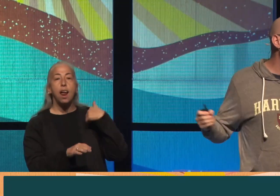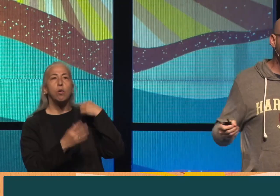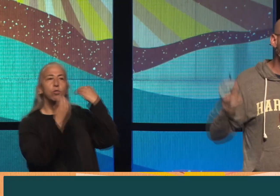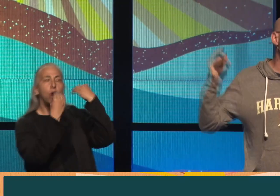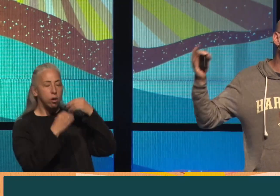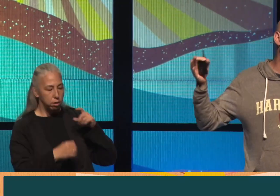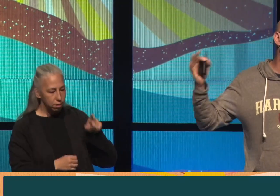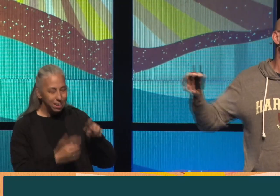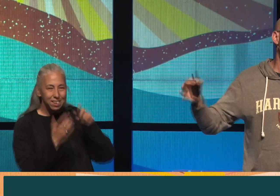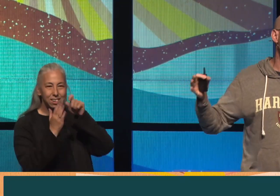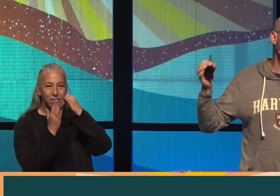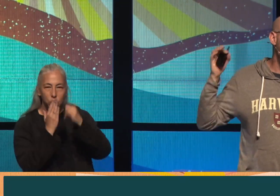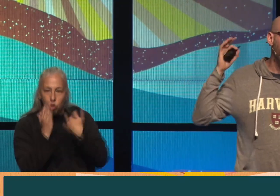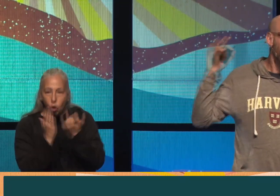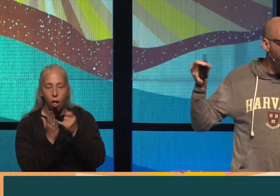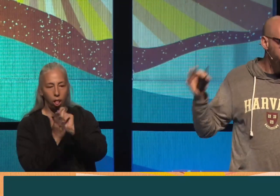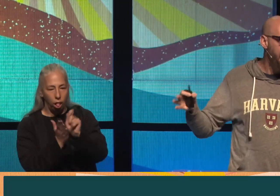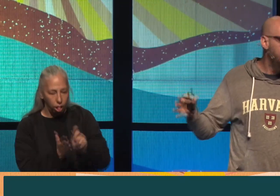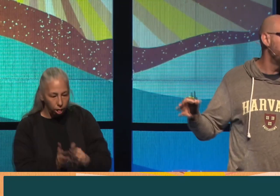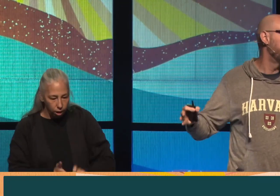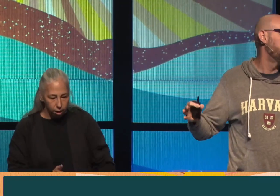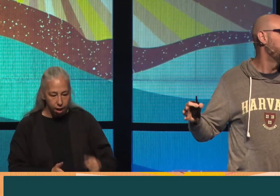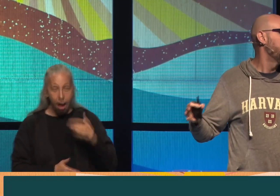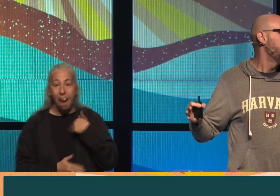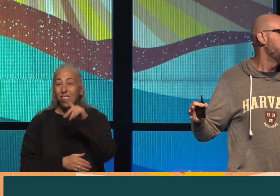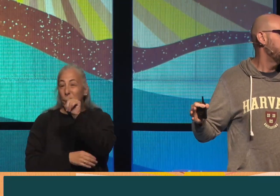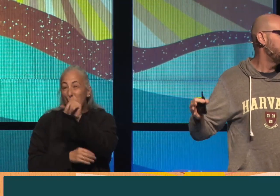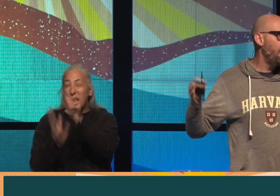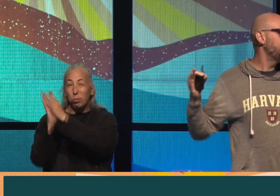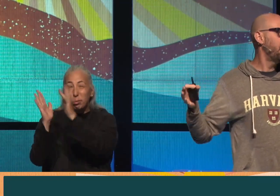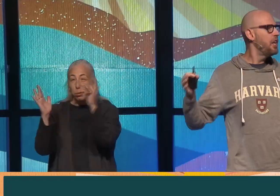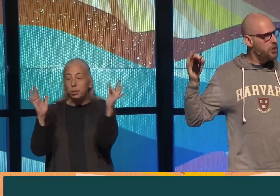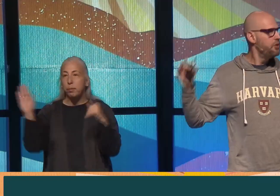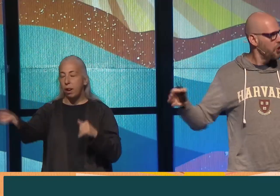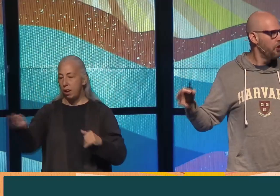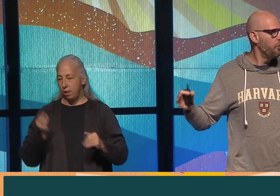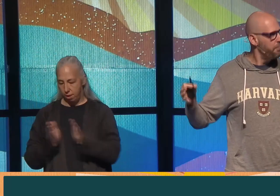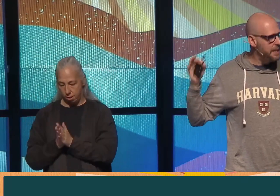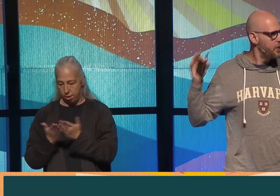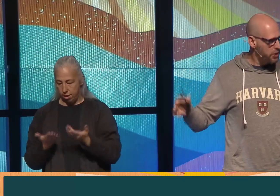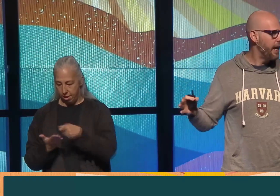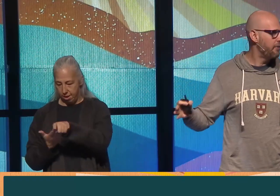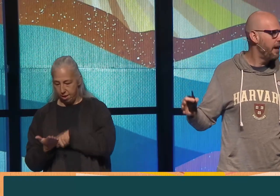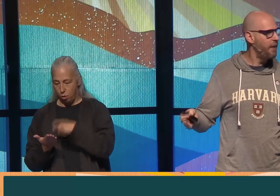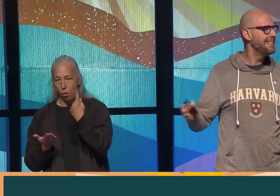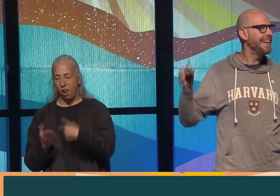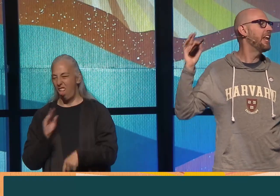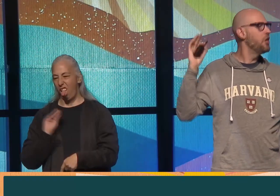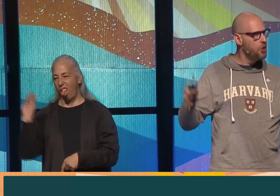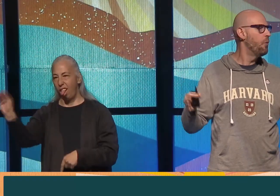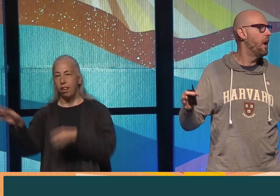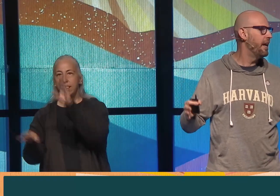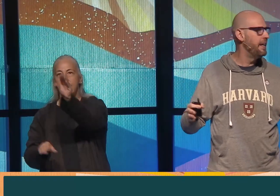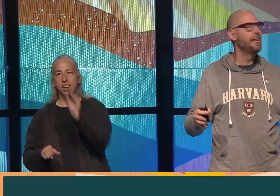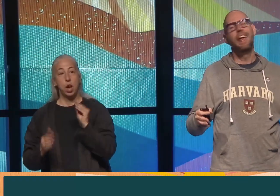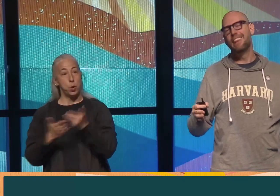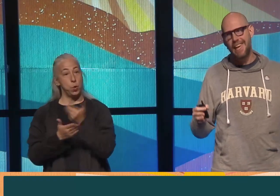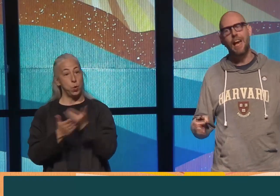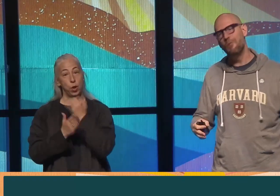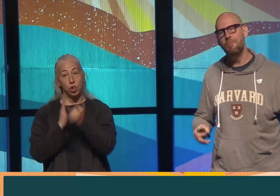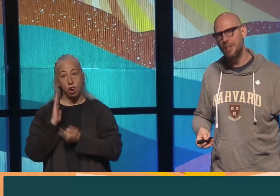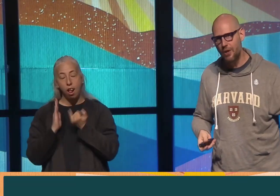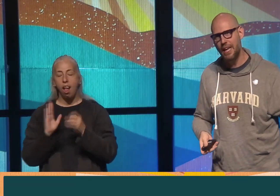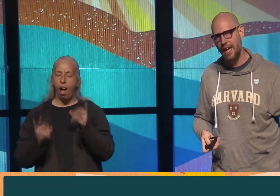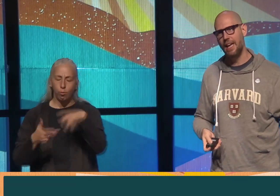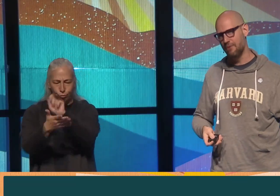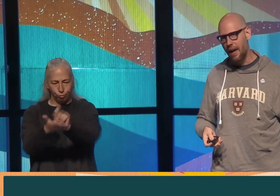to journal. I have like 20 journals all with one page in them. Because I always thought a new journal would be the trick, right? If I just got a new one, then